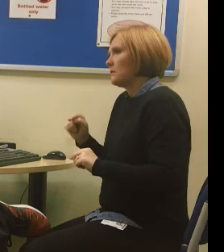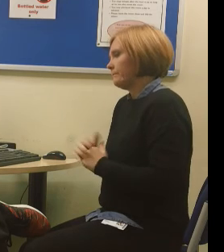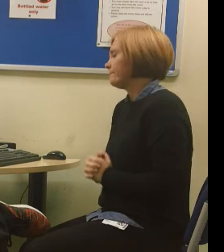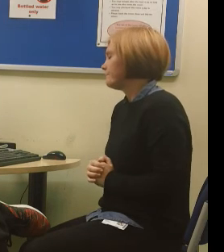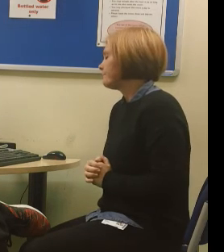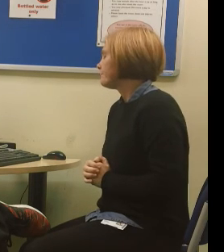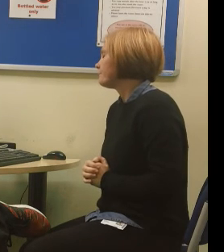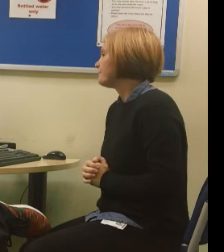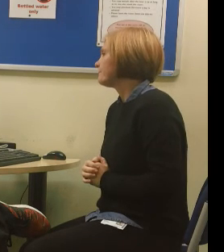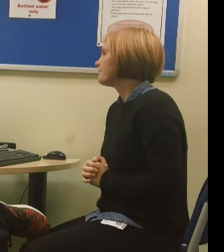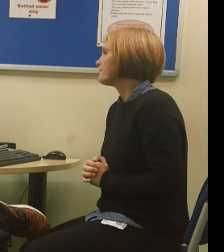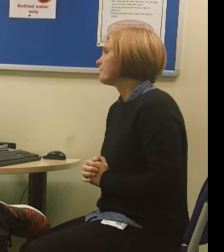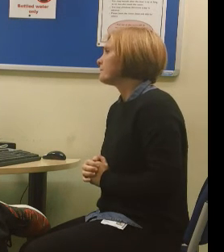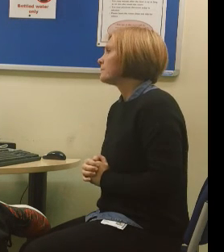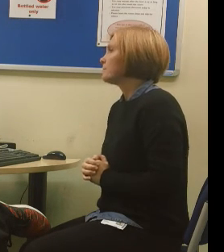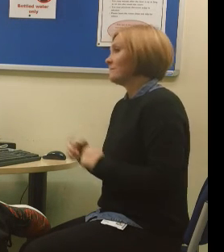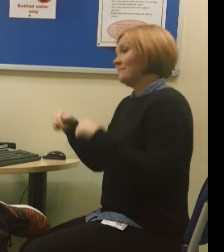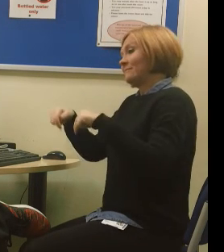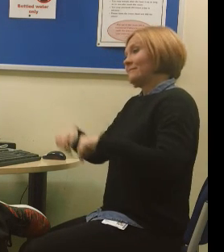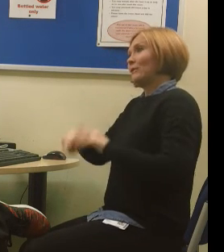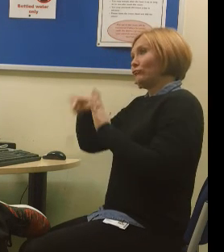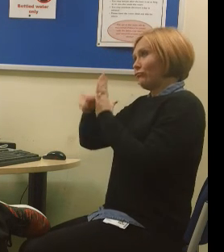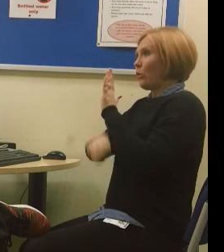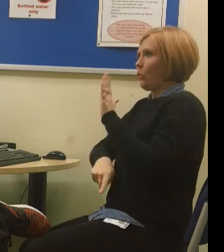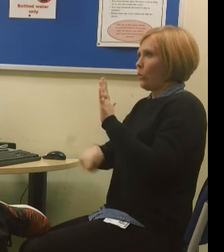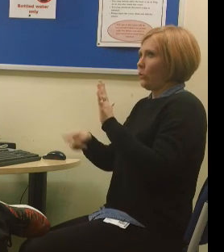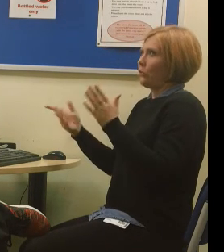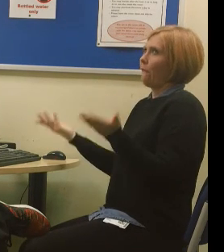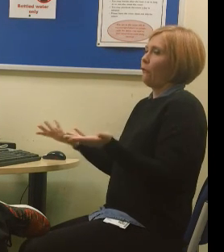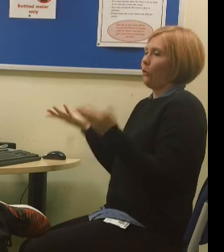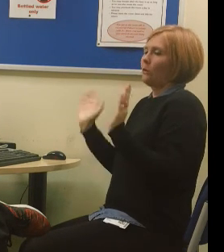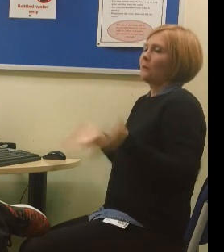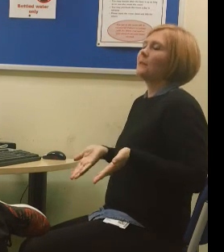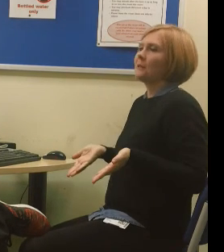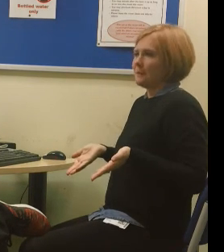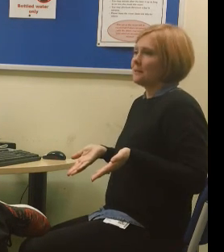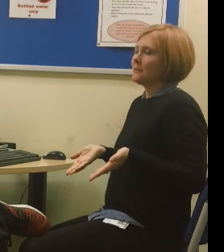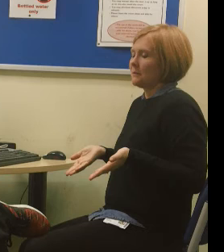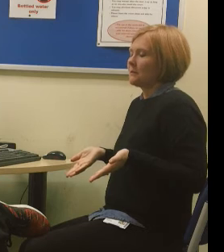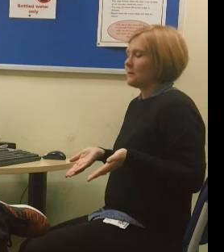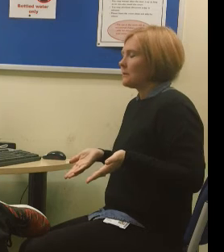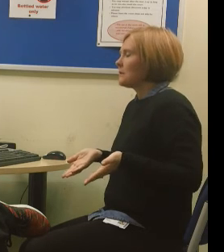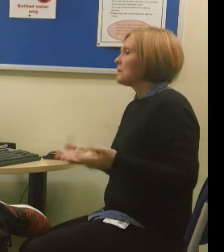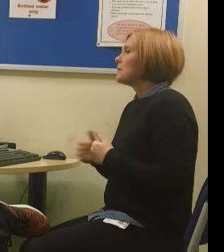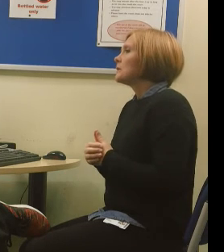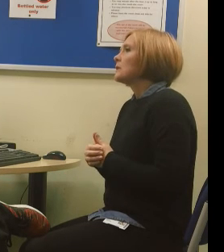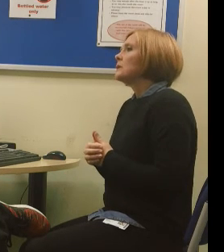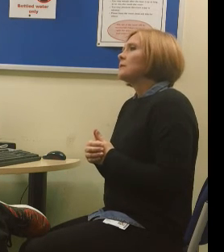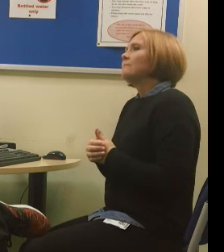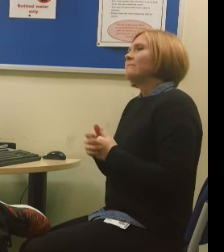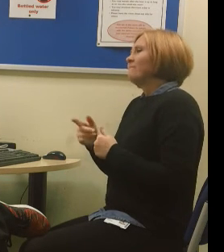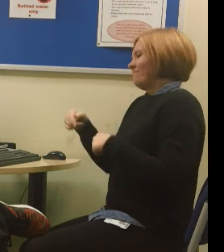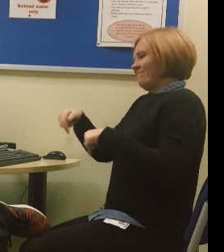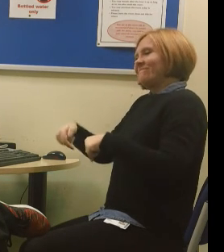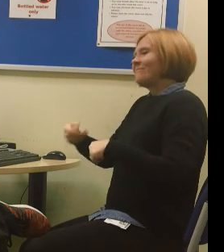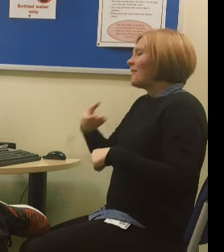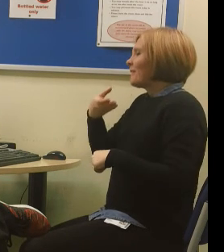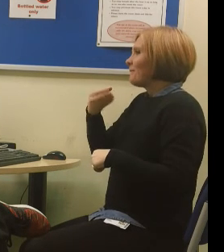Obviously, we do have a few rules to help keep the library a suitable study environment for everyone. We do ask you not to bring food and drink into the LRC,